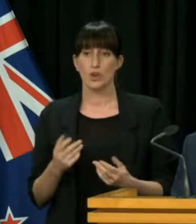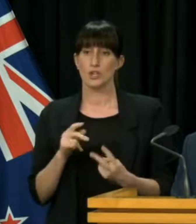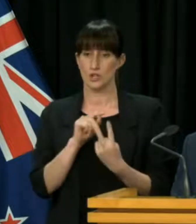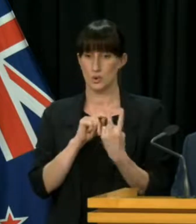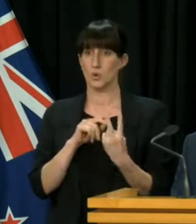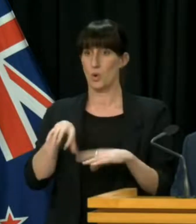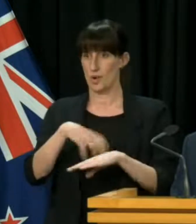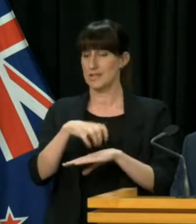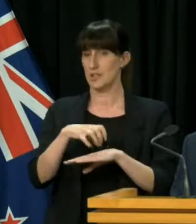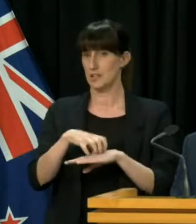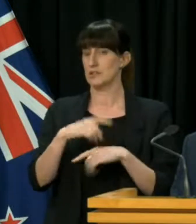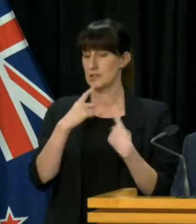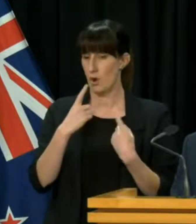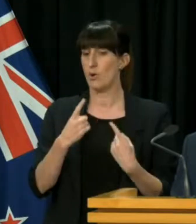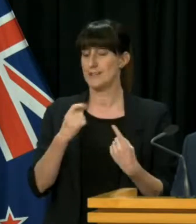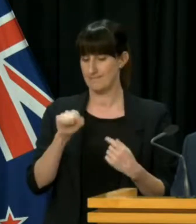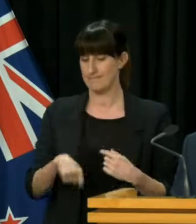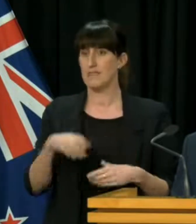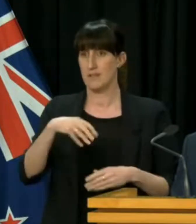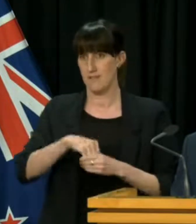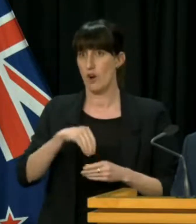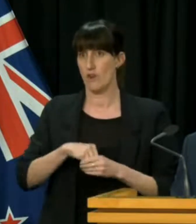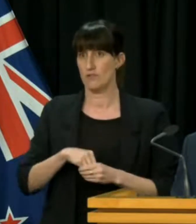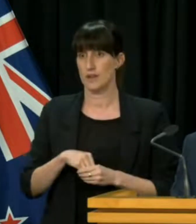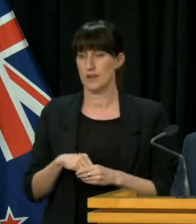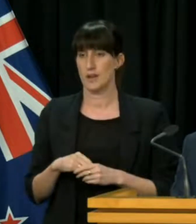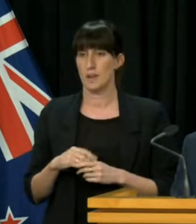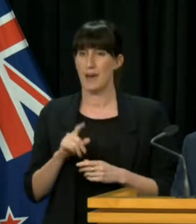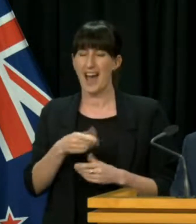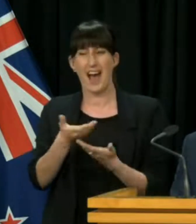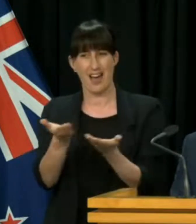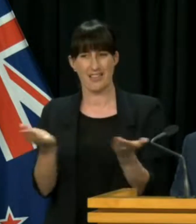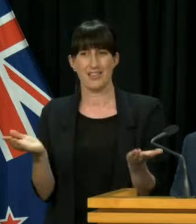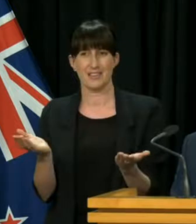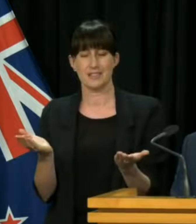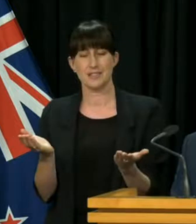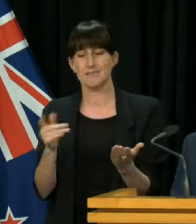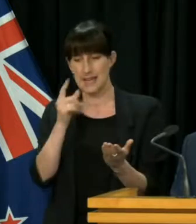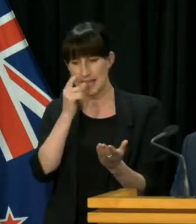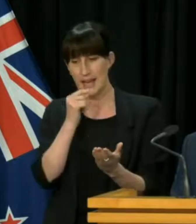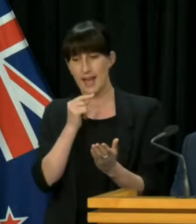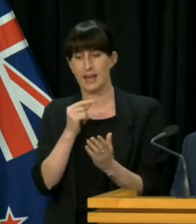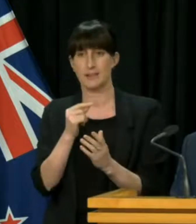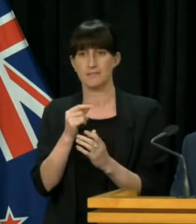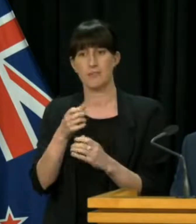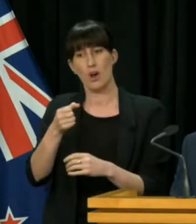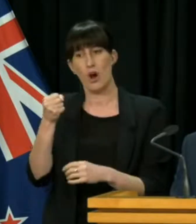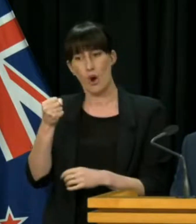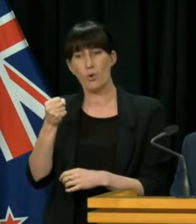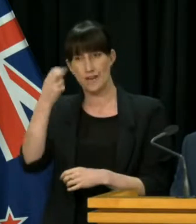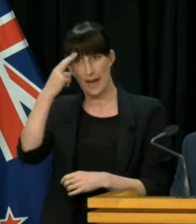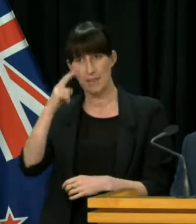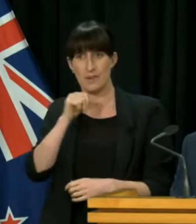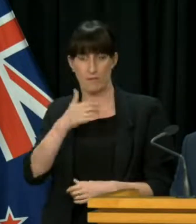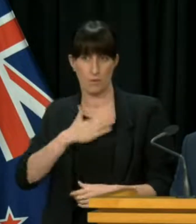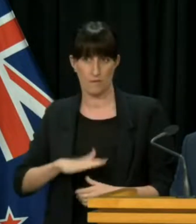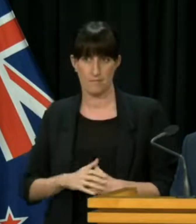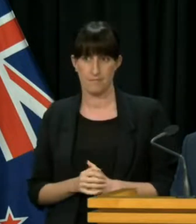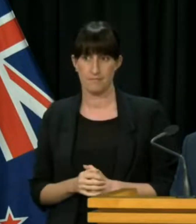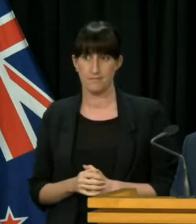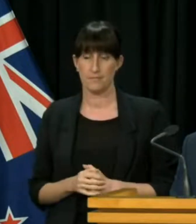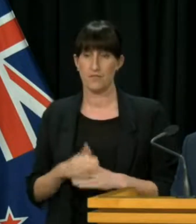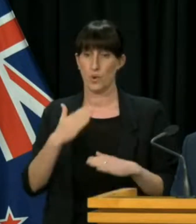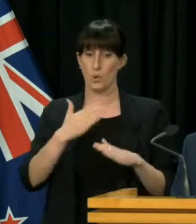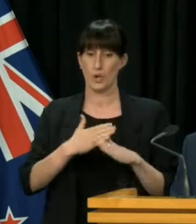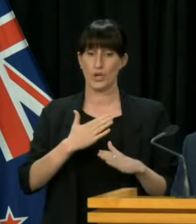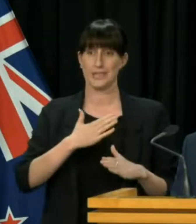that. In terms of the decision by WorkSafe, it is an independent decision for them as to where